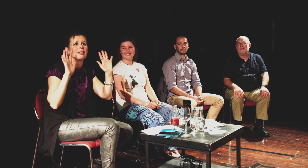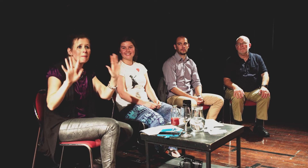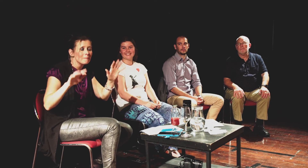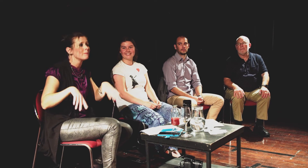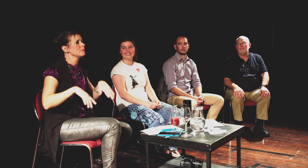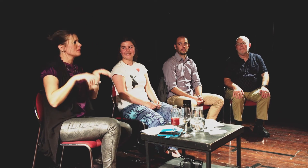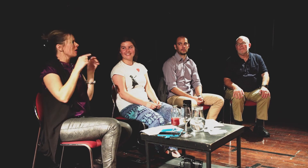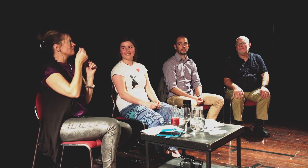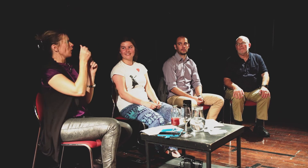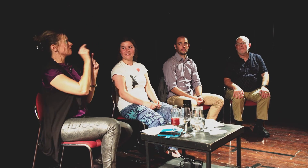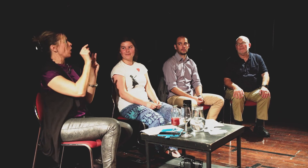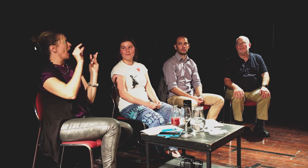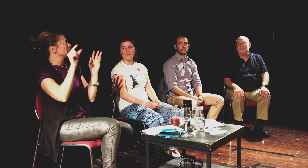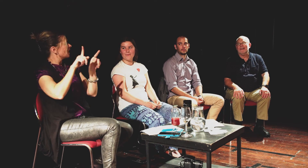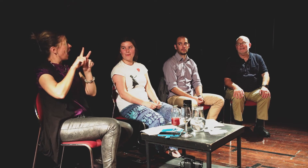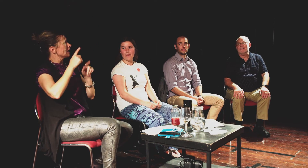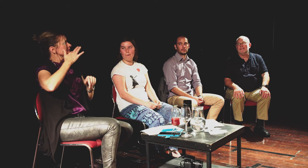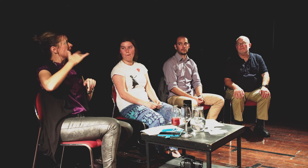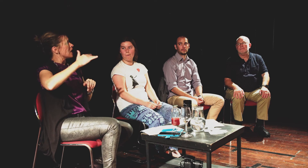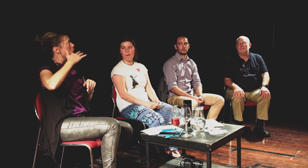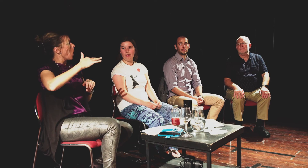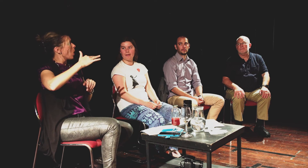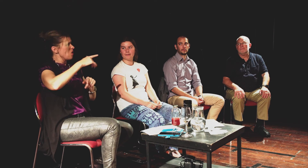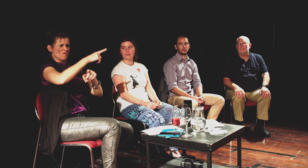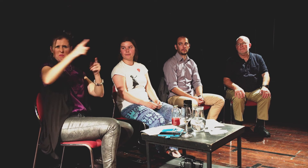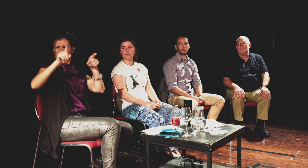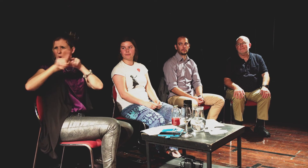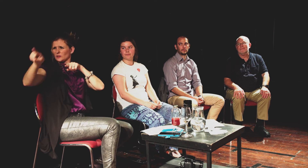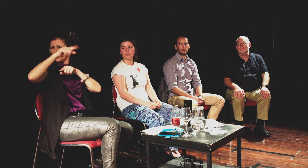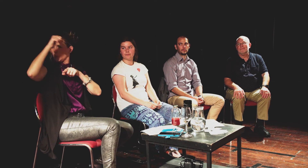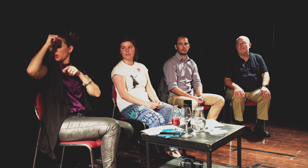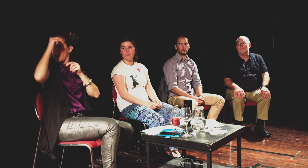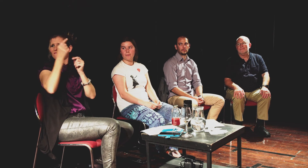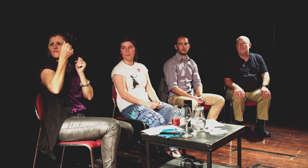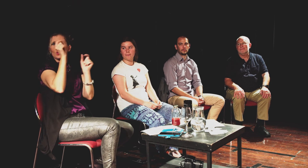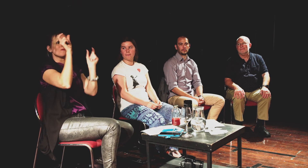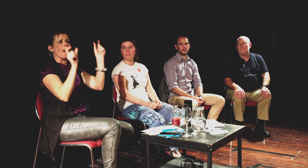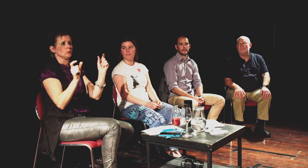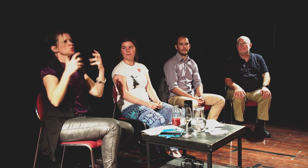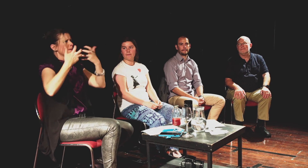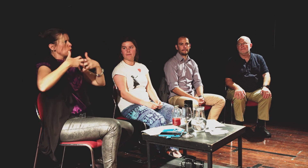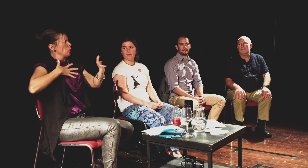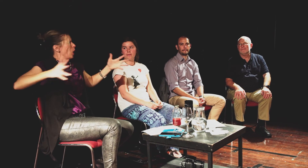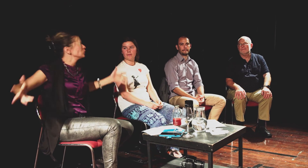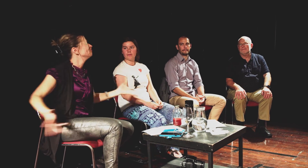Very simple. So in terms of vocab, I suppose with te reo, most of you would know a bit